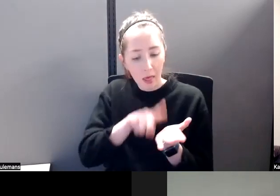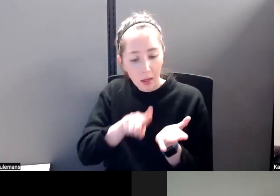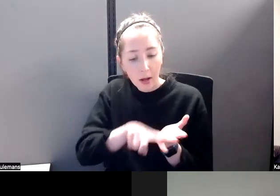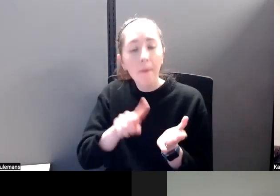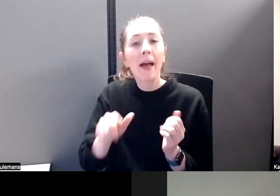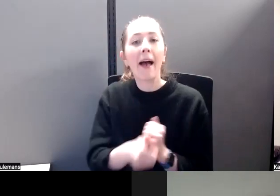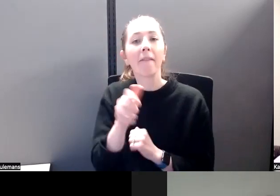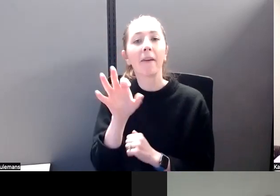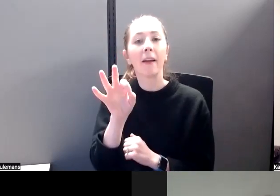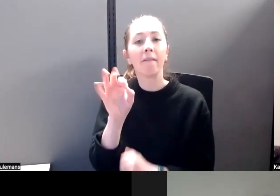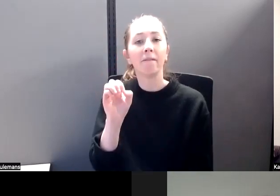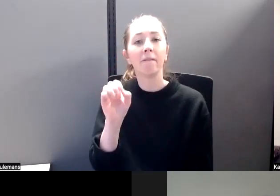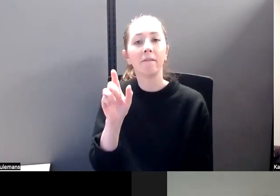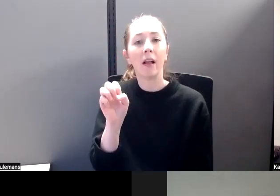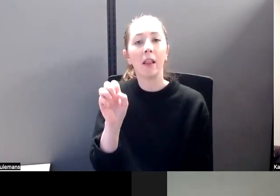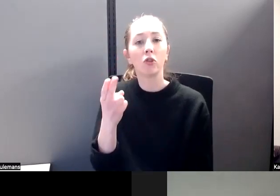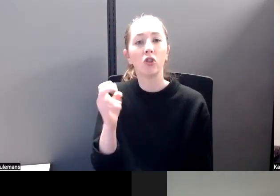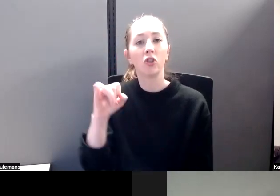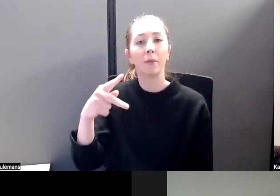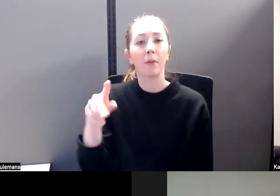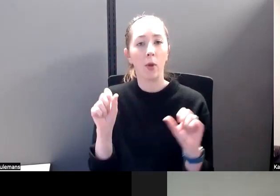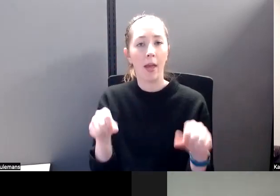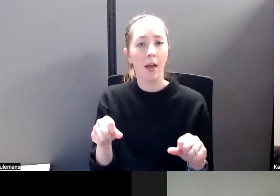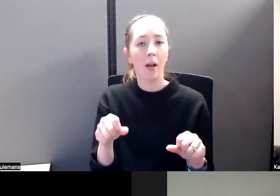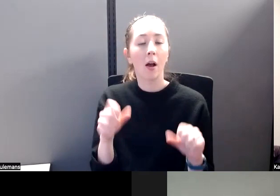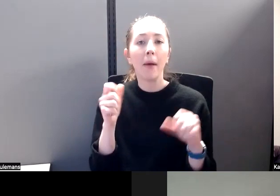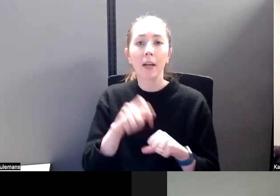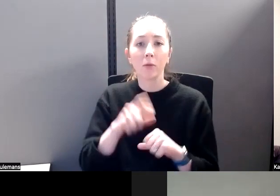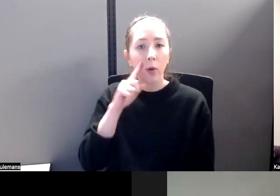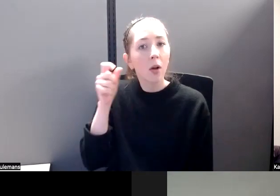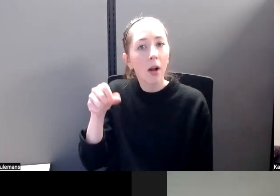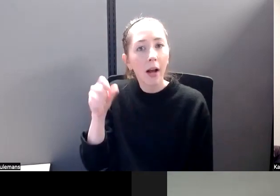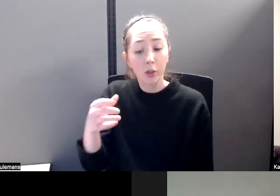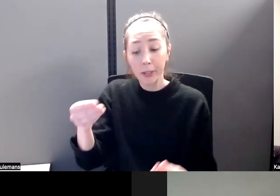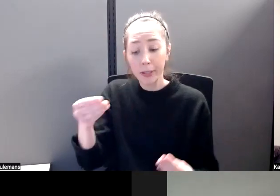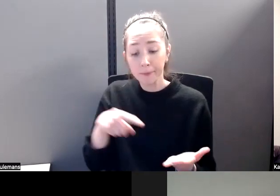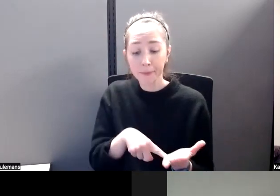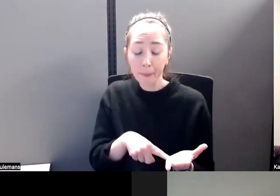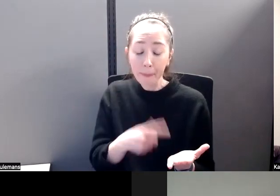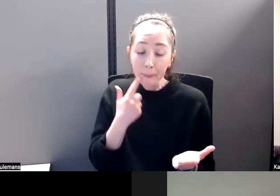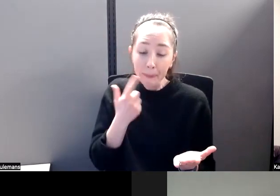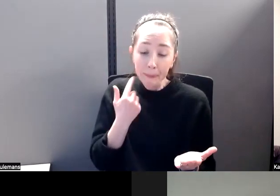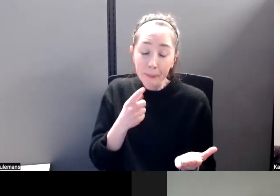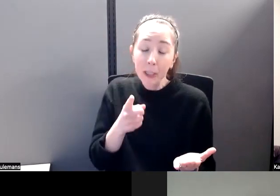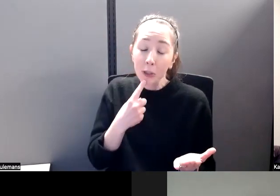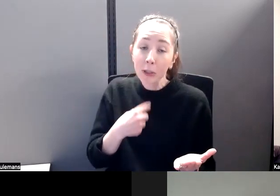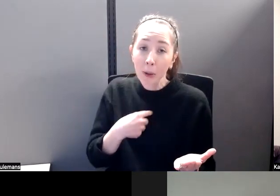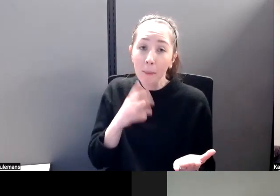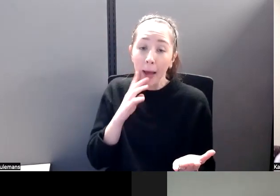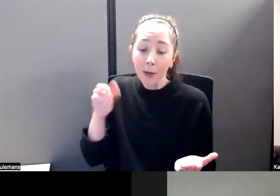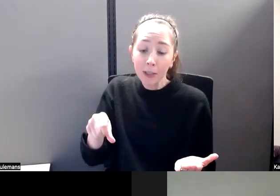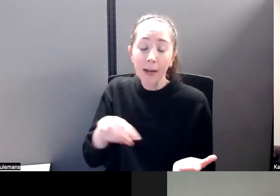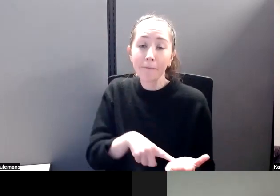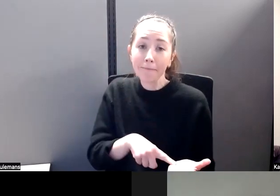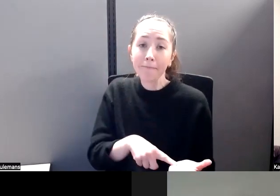can. And you're going to get so many rejections. When you get them, I want you to giggle because you'll be like, Crystal told me I was